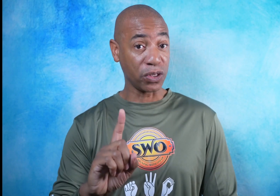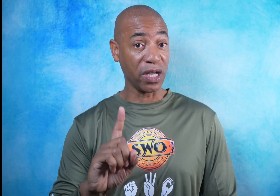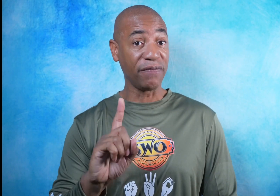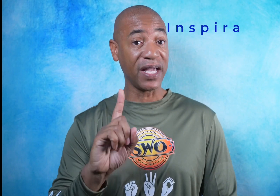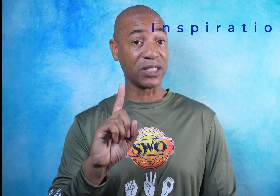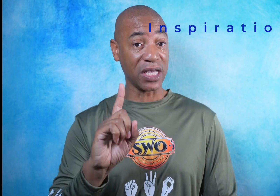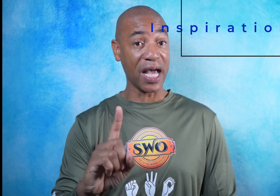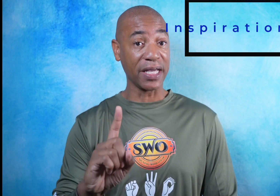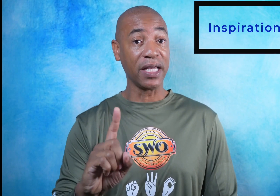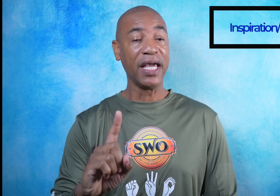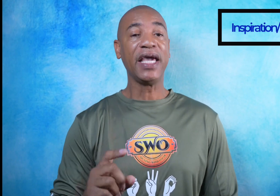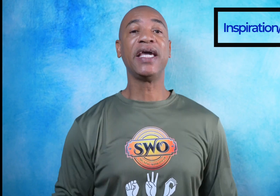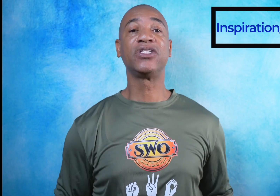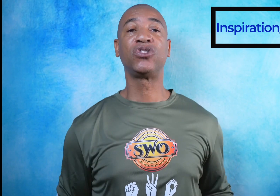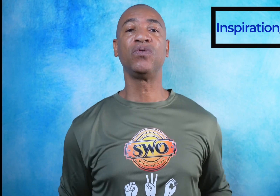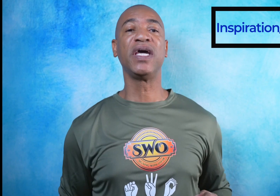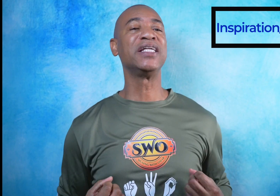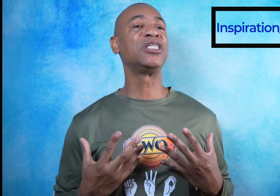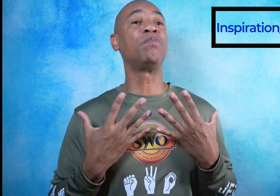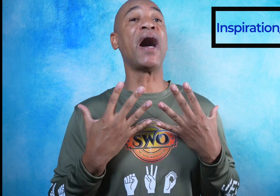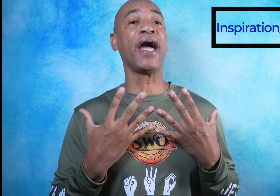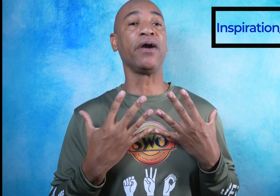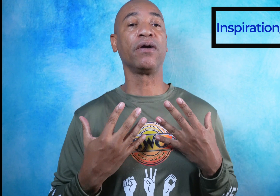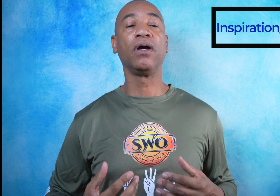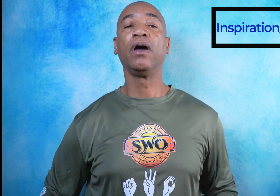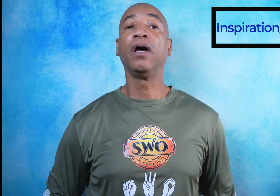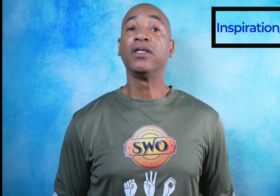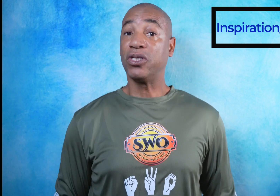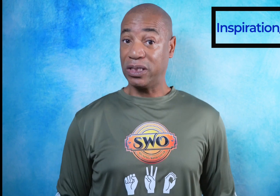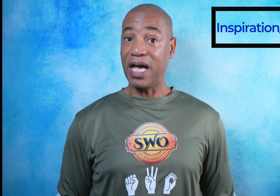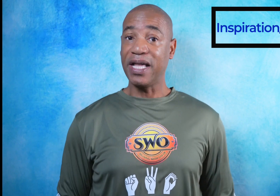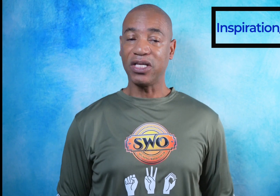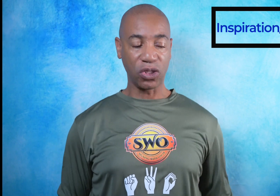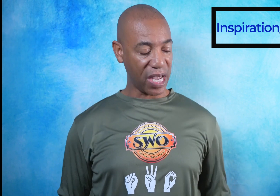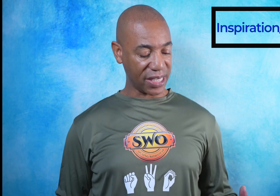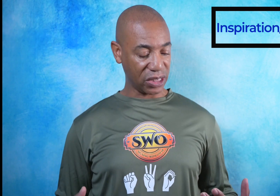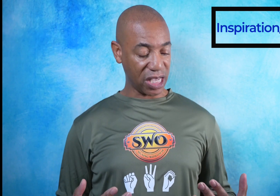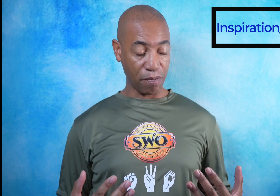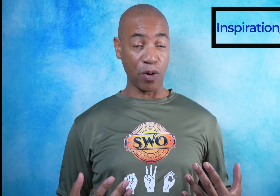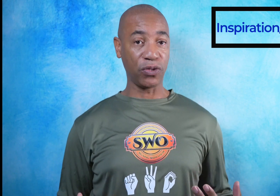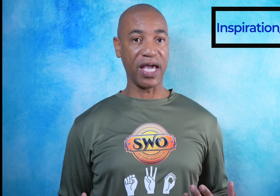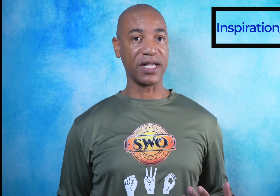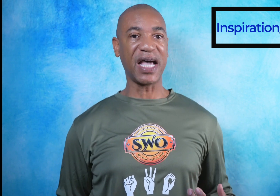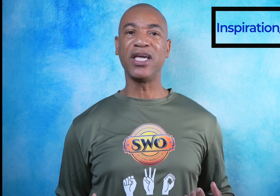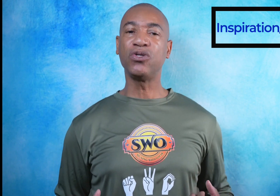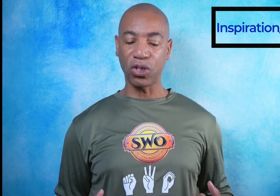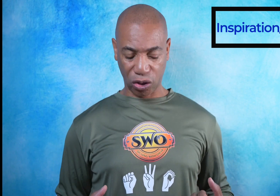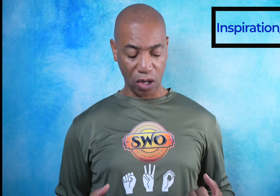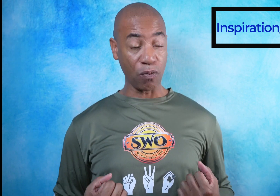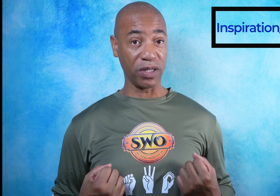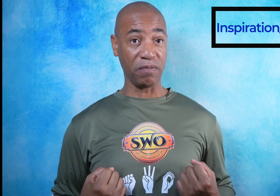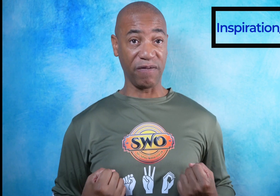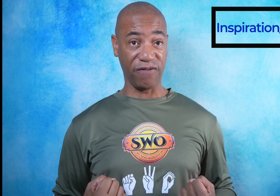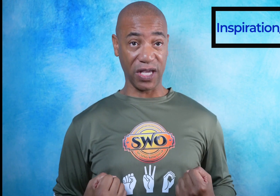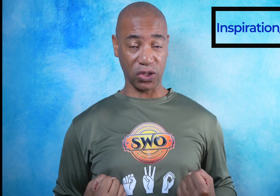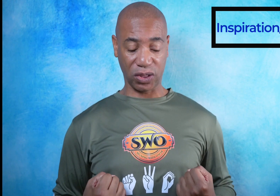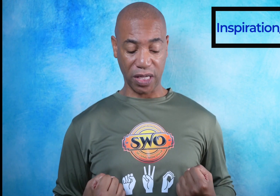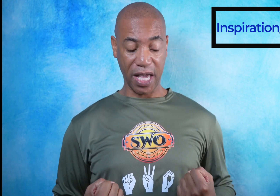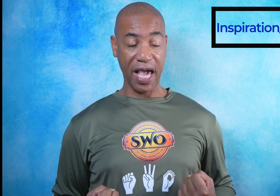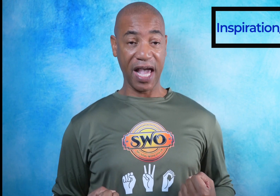of that sign is to inspire. To sign this, you actually take both hands. I usually start with them in fists. And